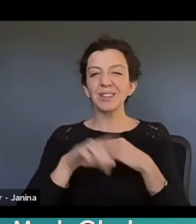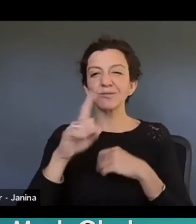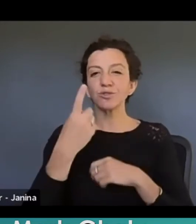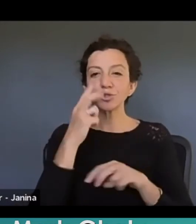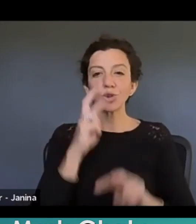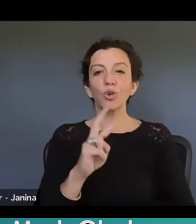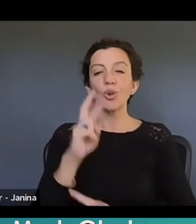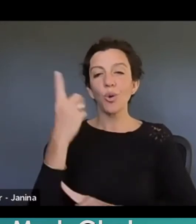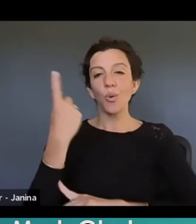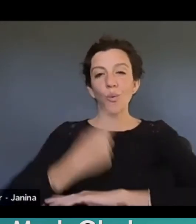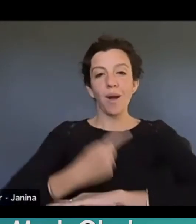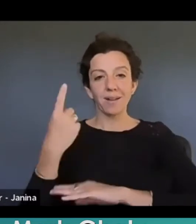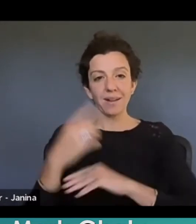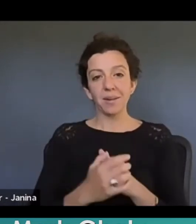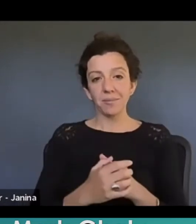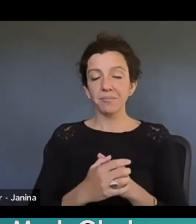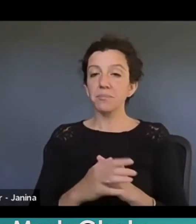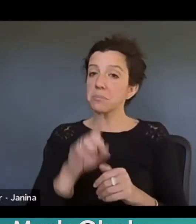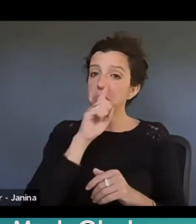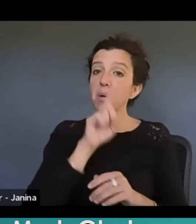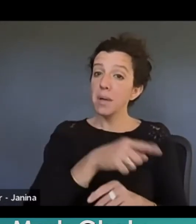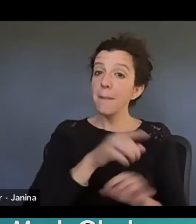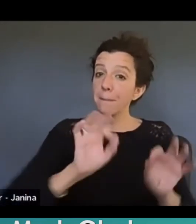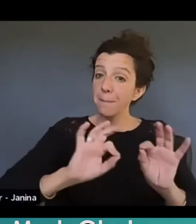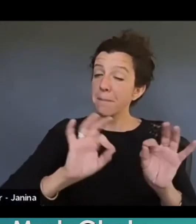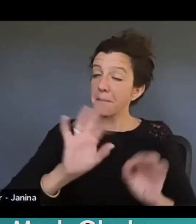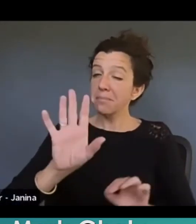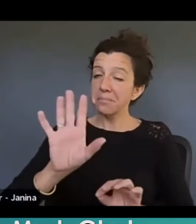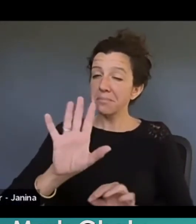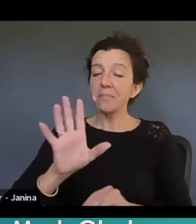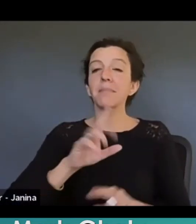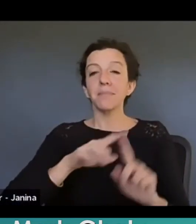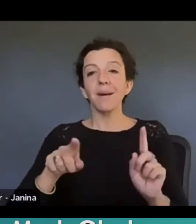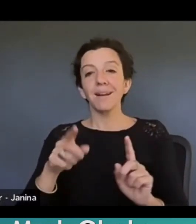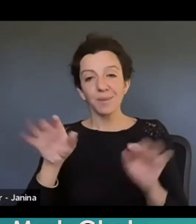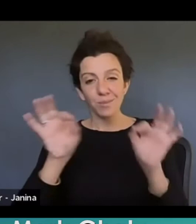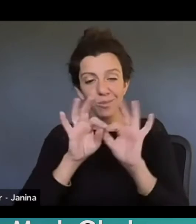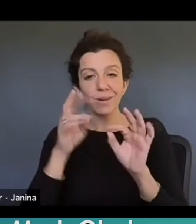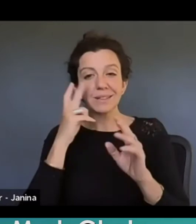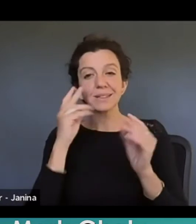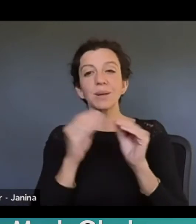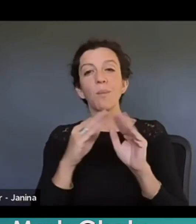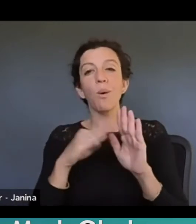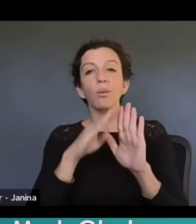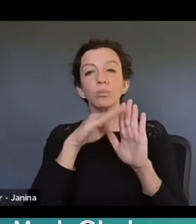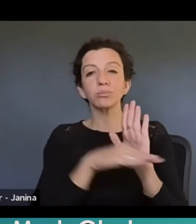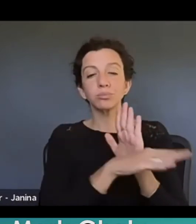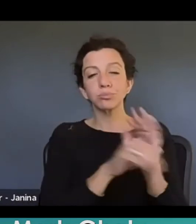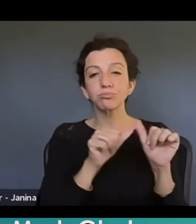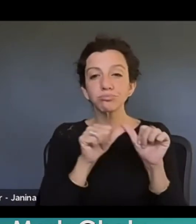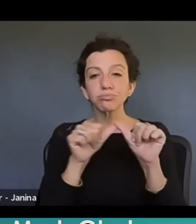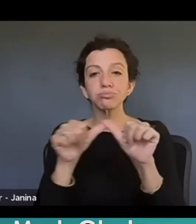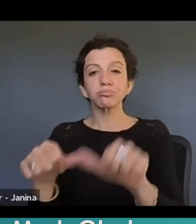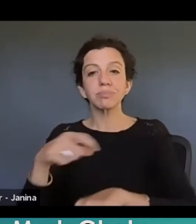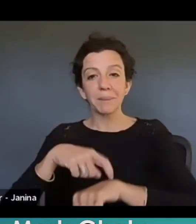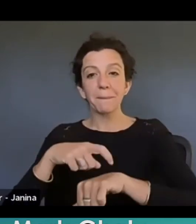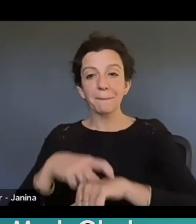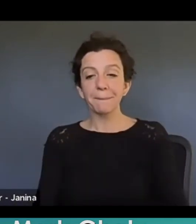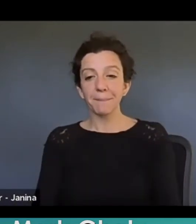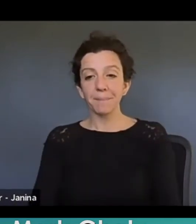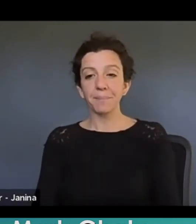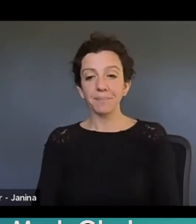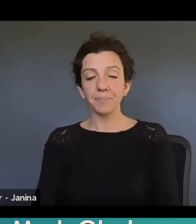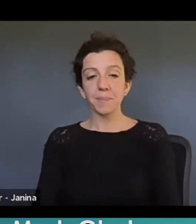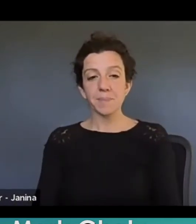that I don't want to minimize their importance, but it really is looking at our trends over time. Alex Michelson,